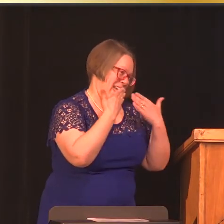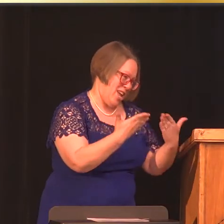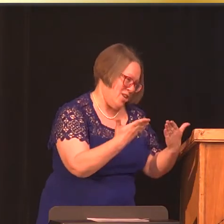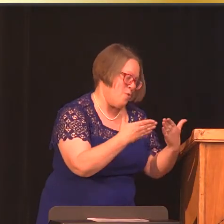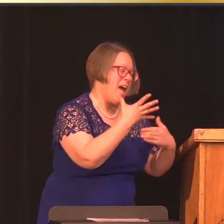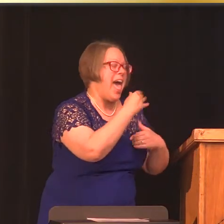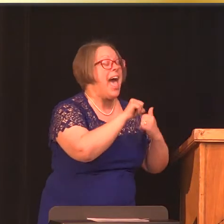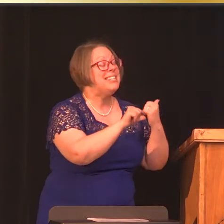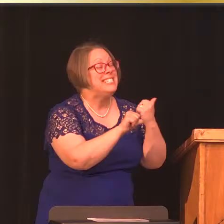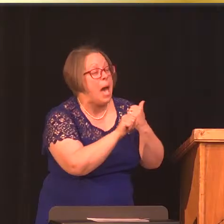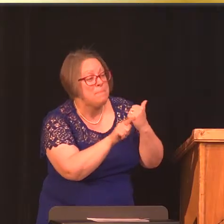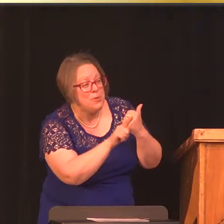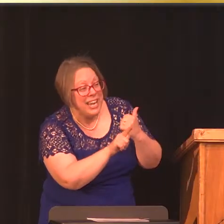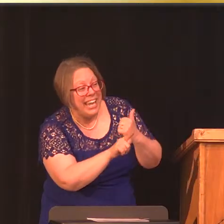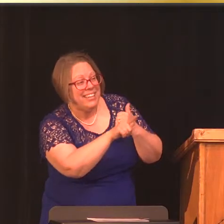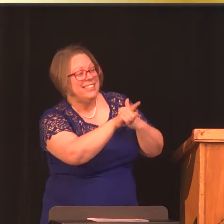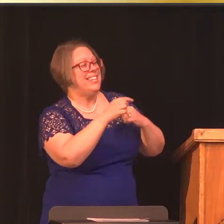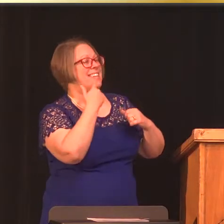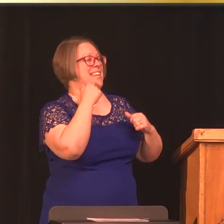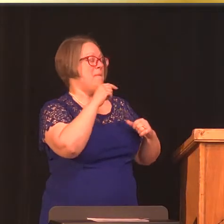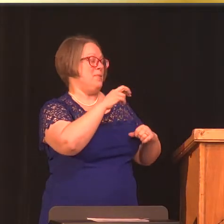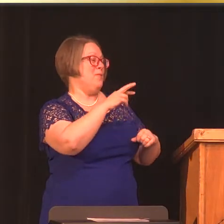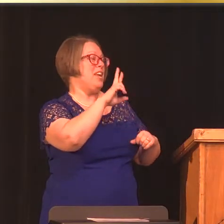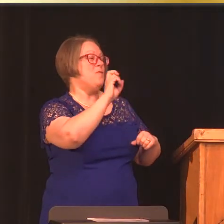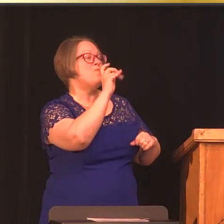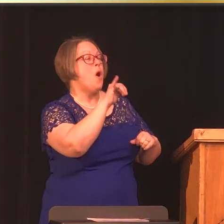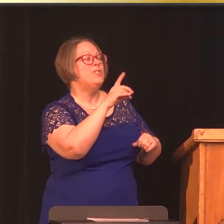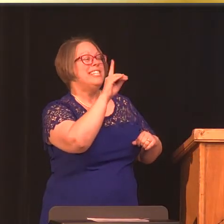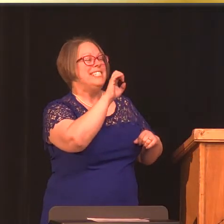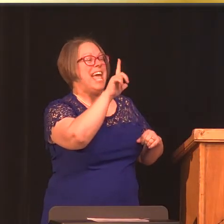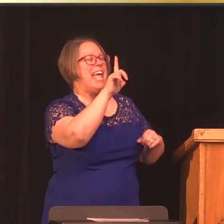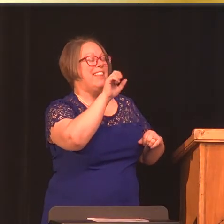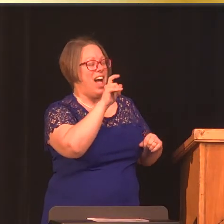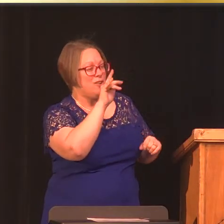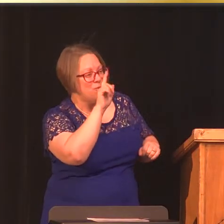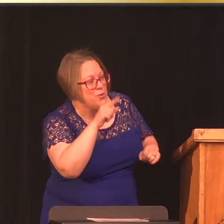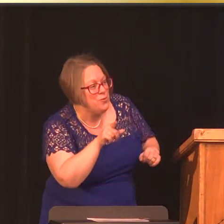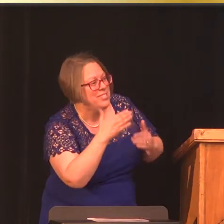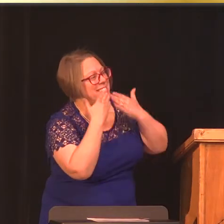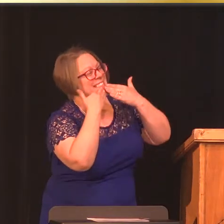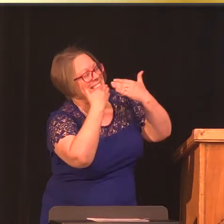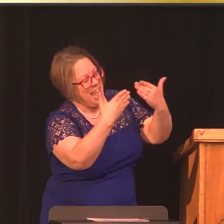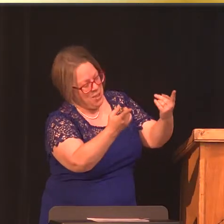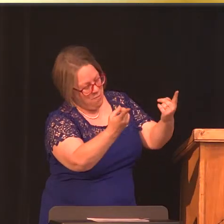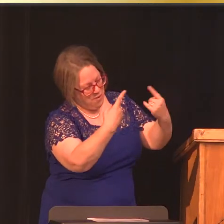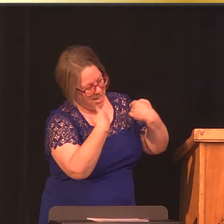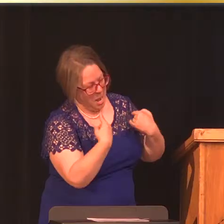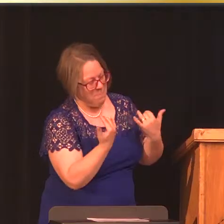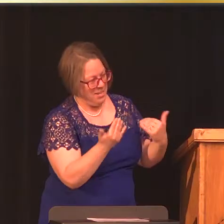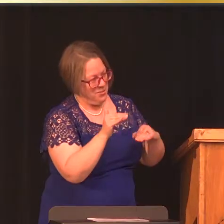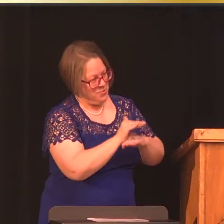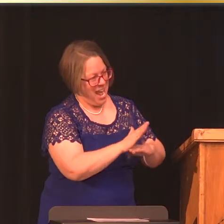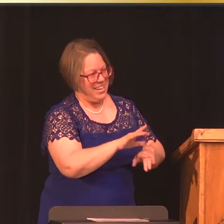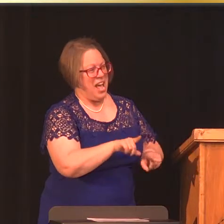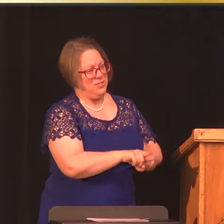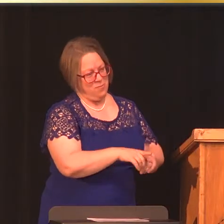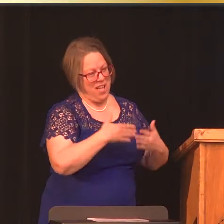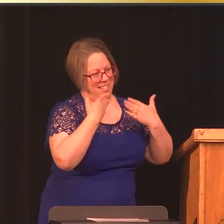you. And our Deputy Assistant Director, Rosie De La Cruz, is here as well. Thank you for coming